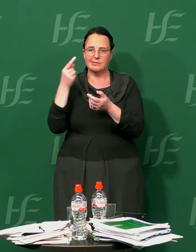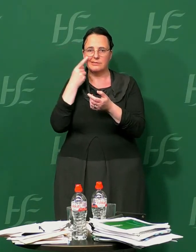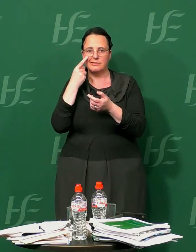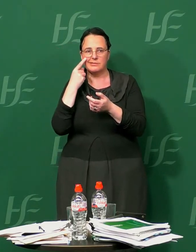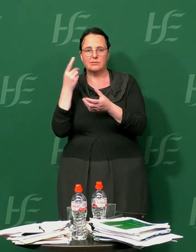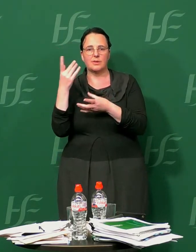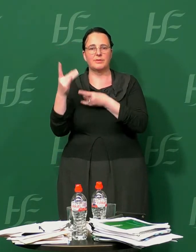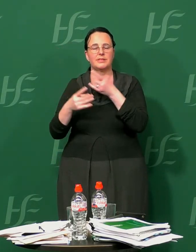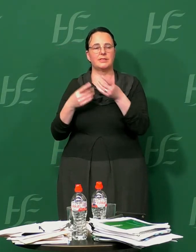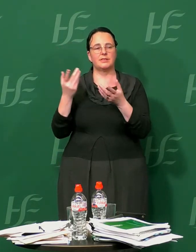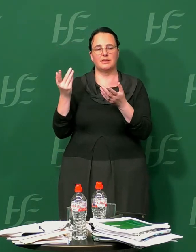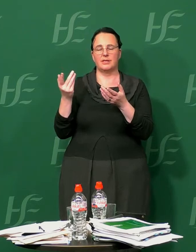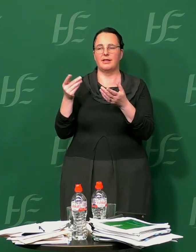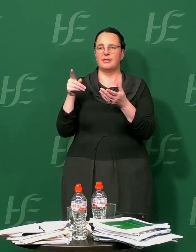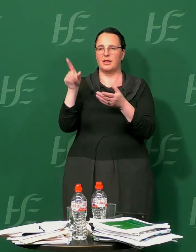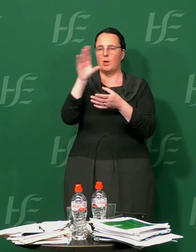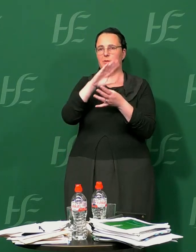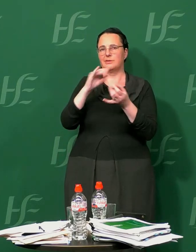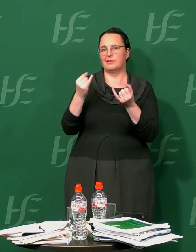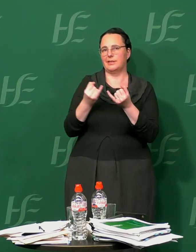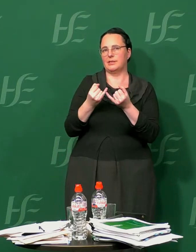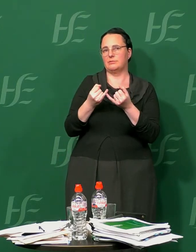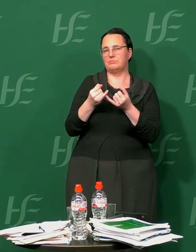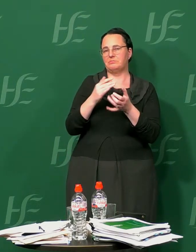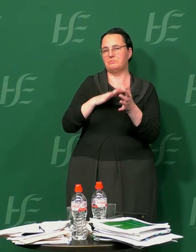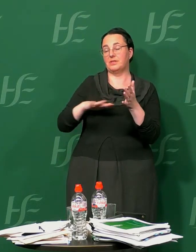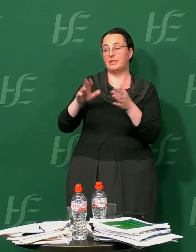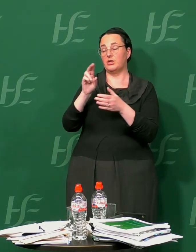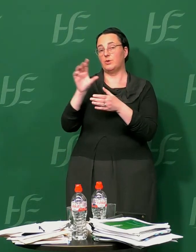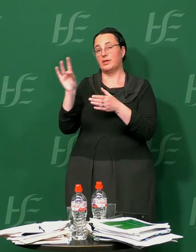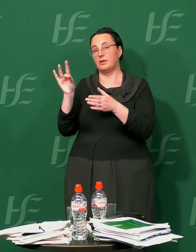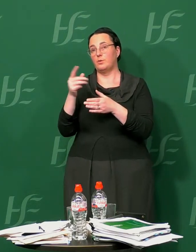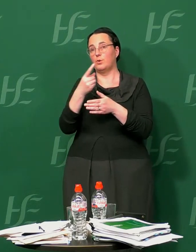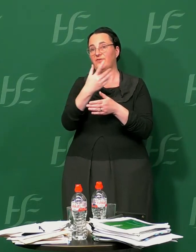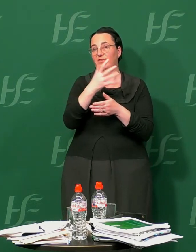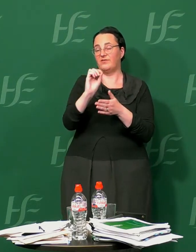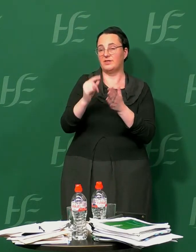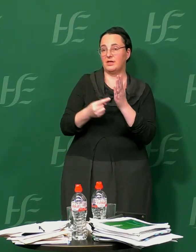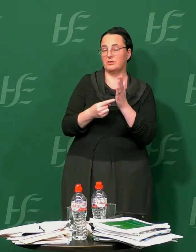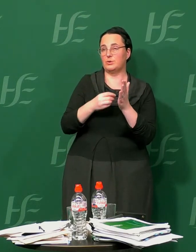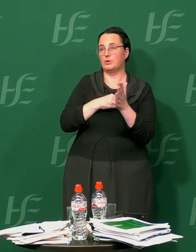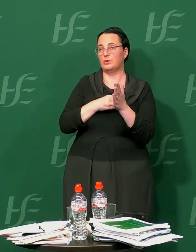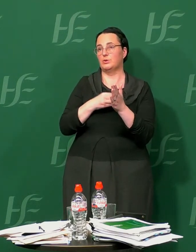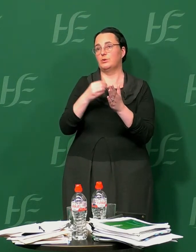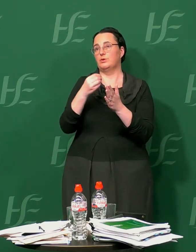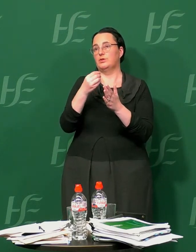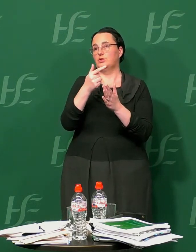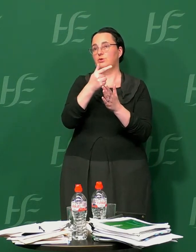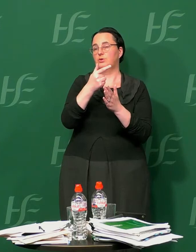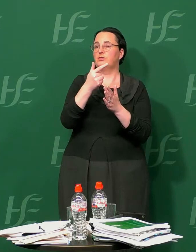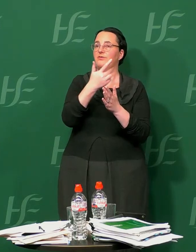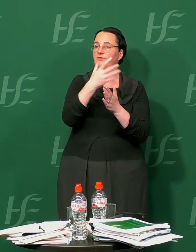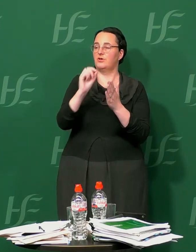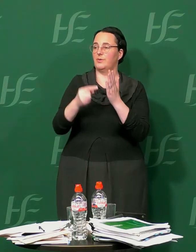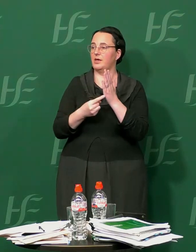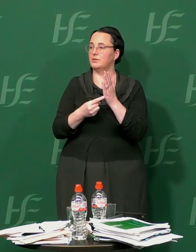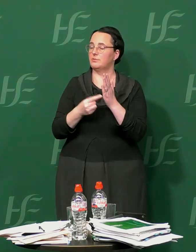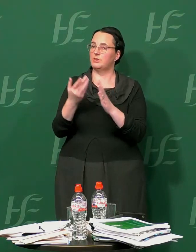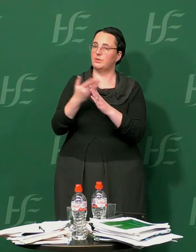has over, and that points towards anywhere in the UK between 150,000 and 500,000 admissions between January and June of this coming